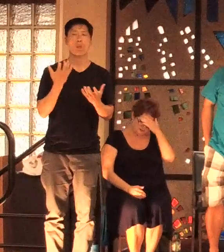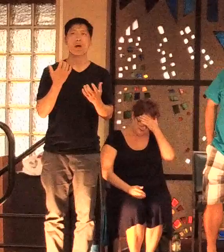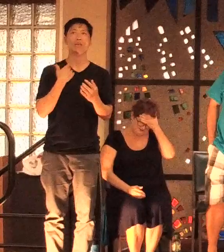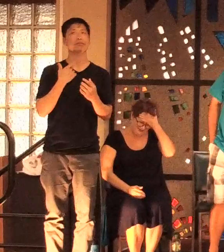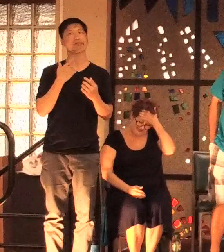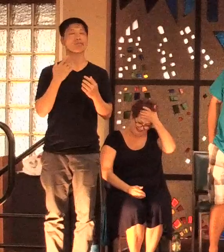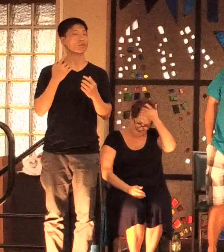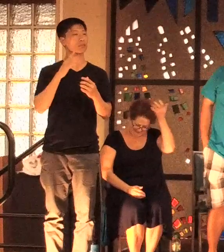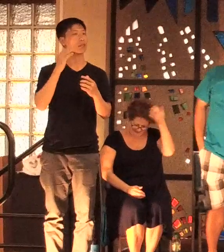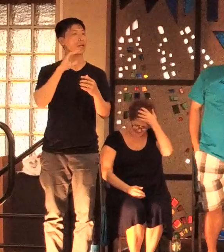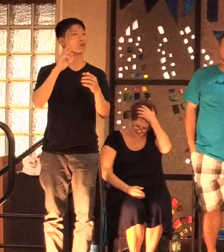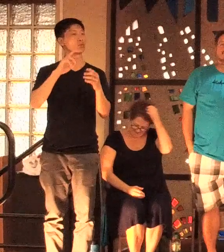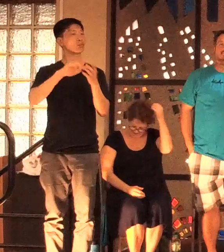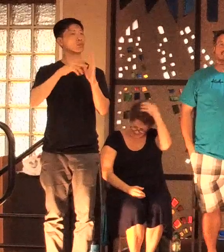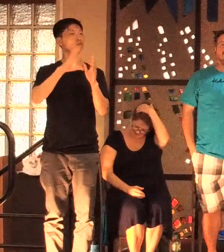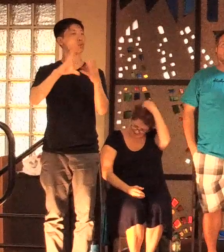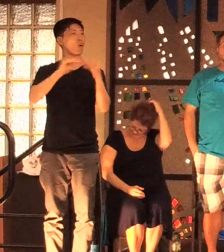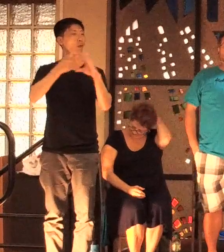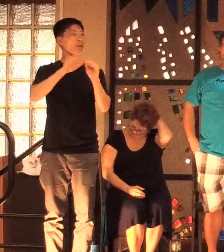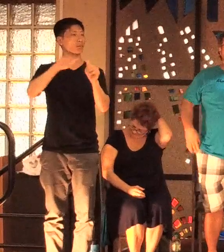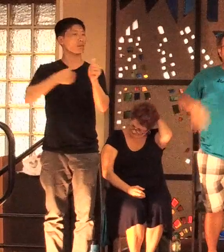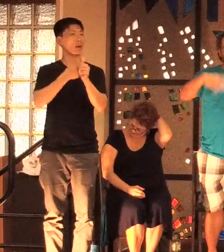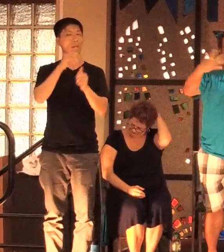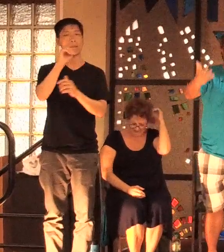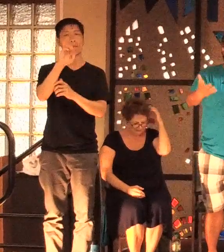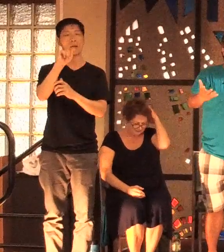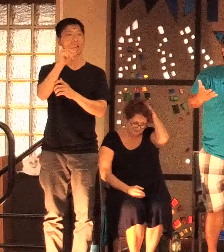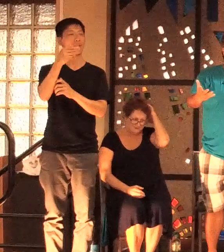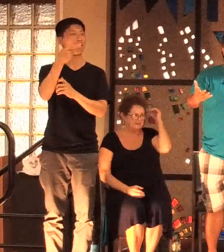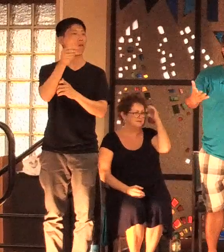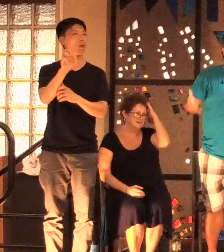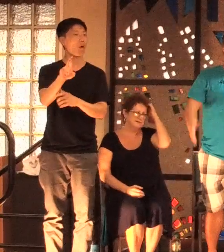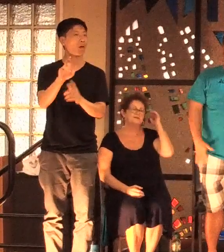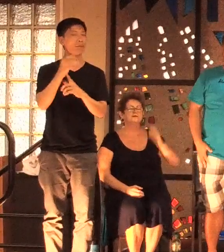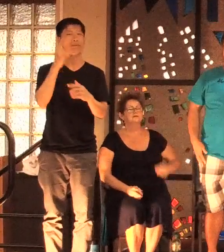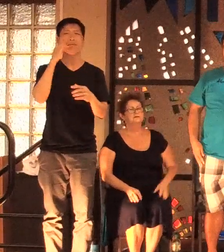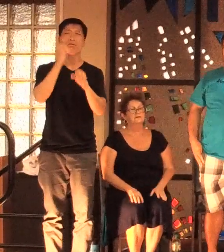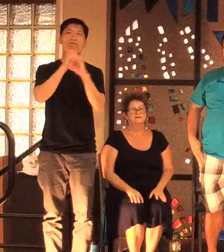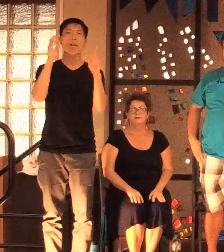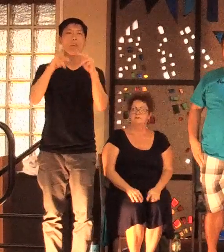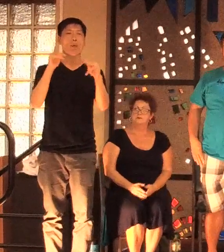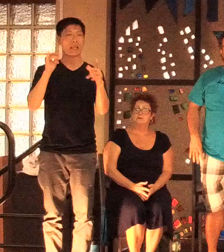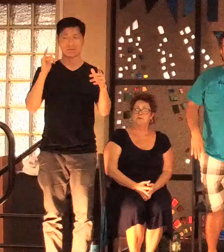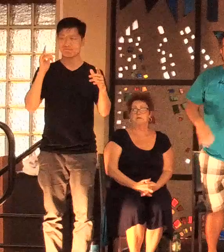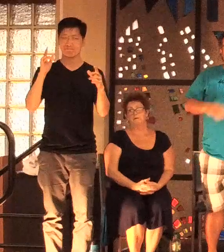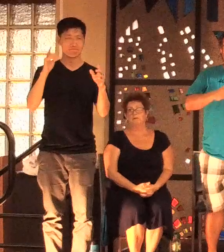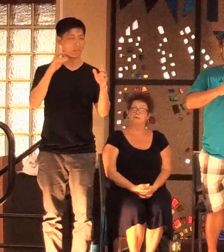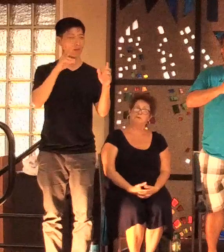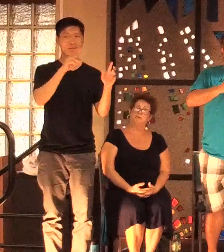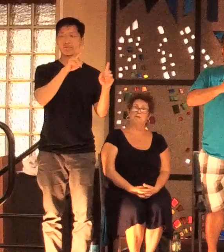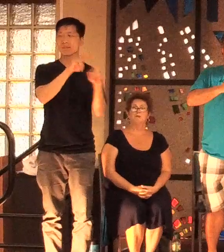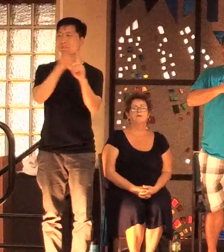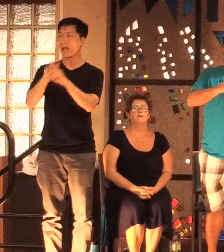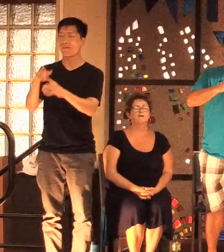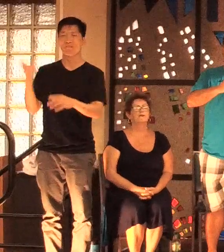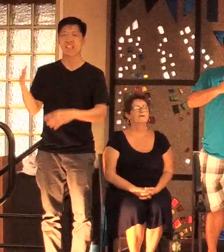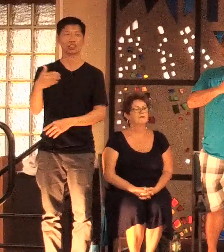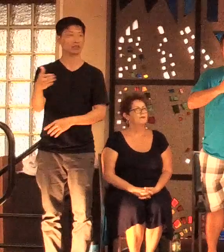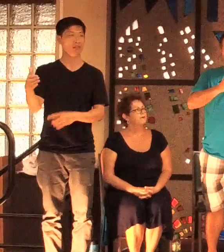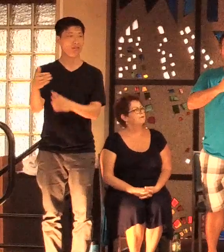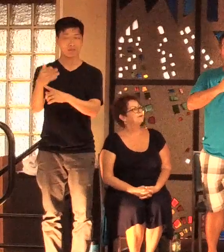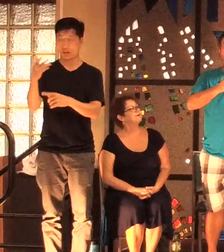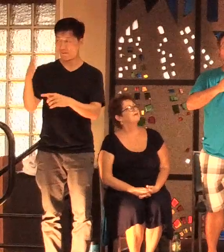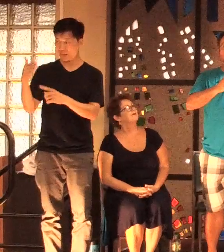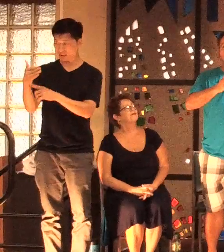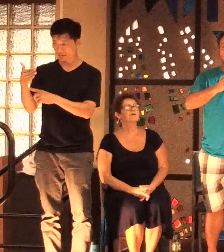metaphor. As imagine that some people that were fish, right? We're fish, and you have fish that spend